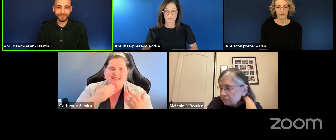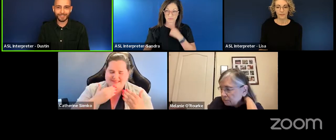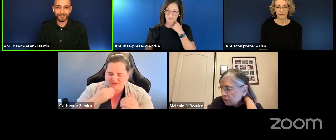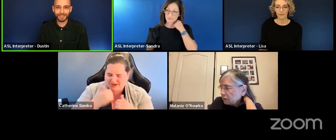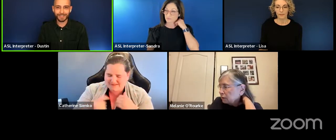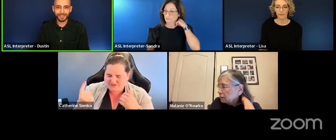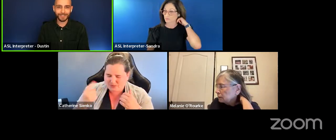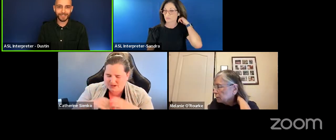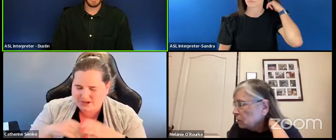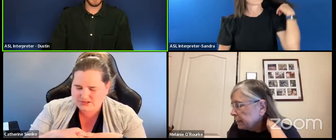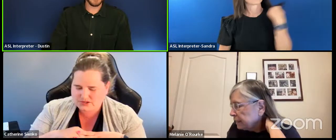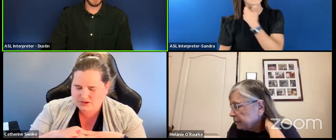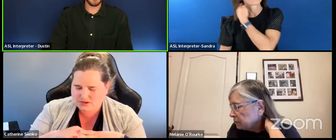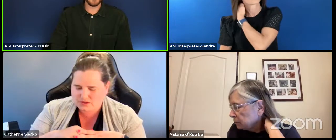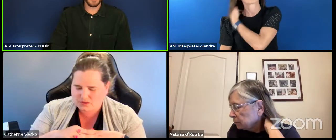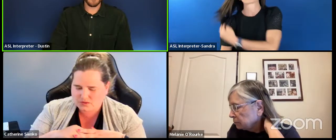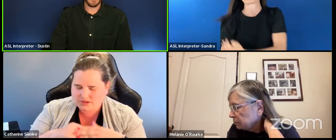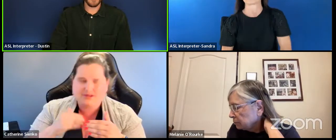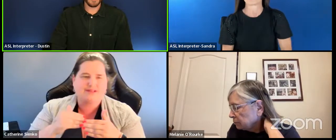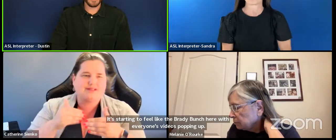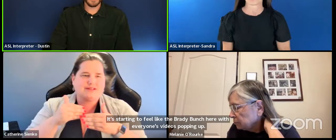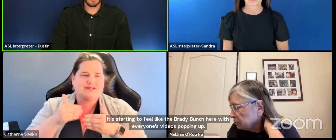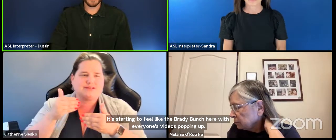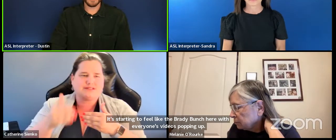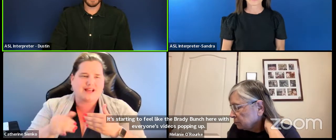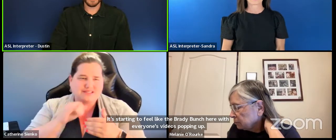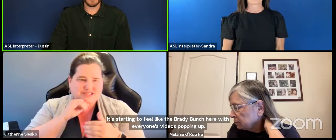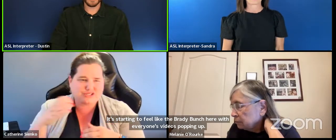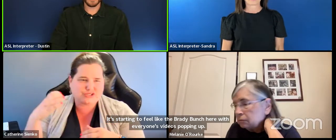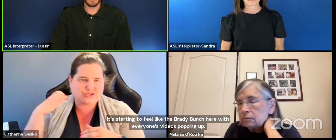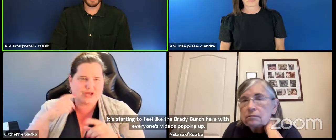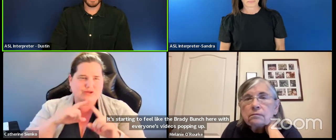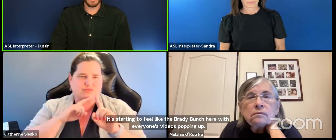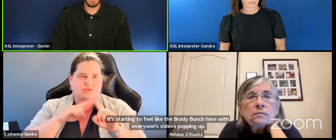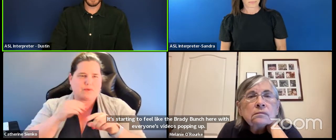All right. Thank you, everyone.